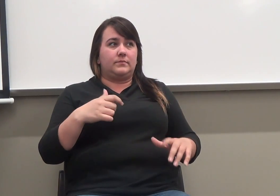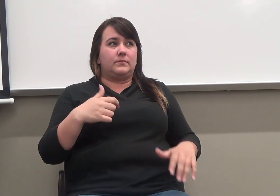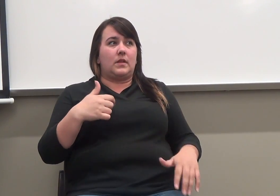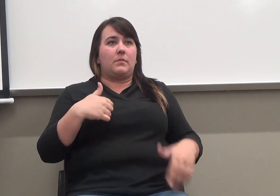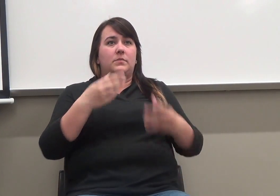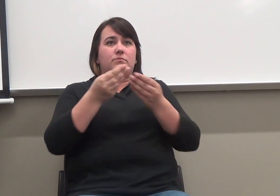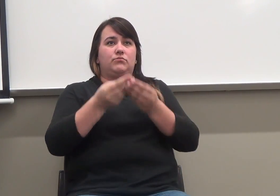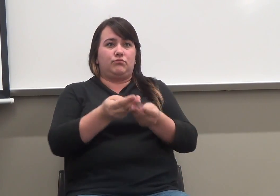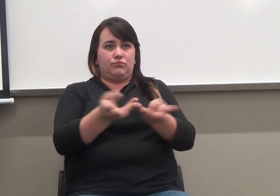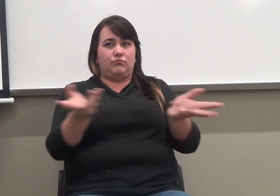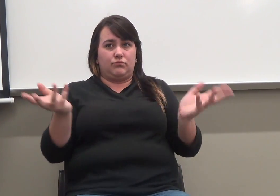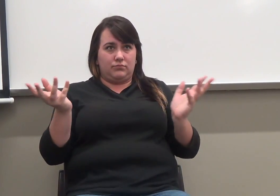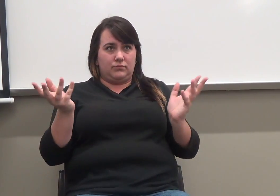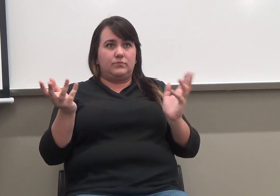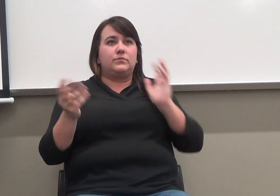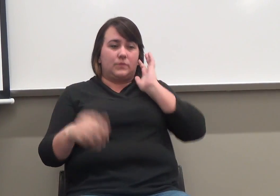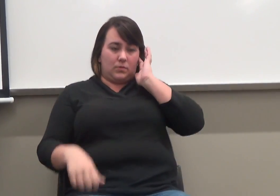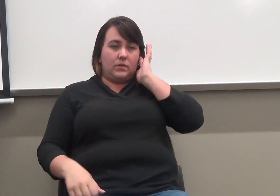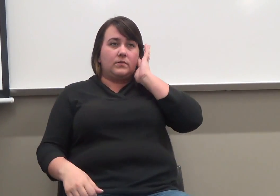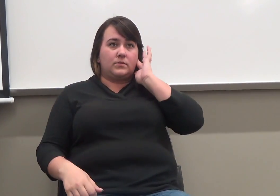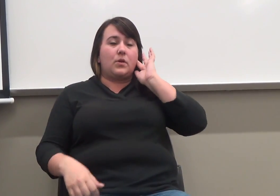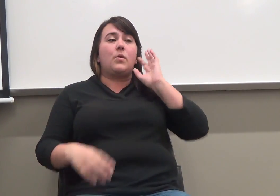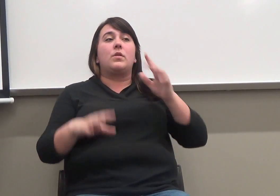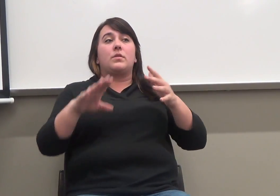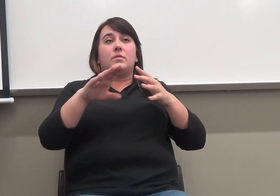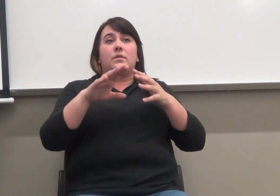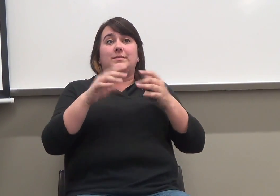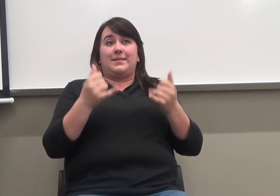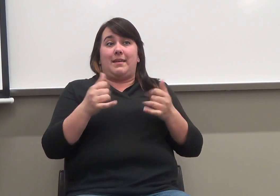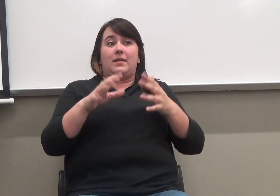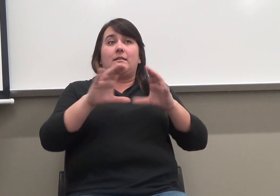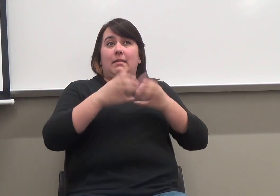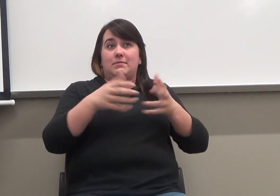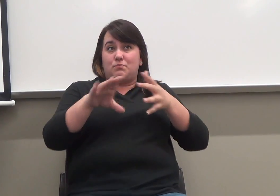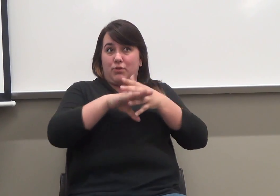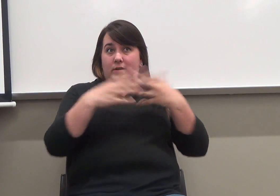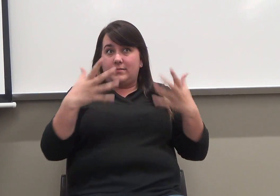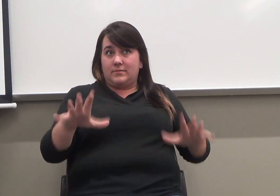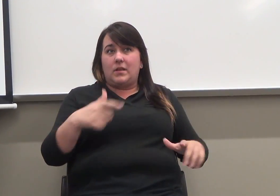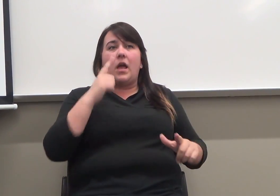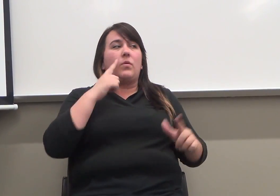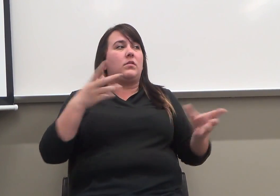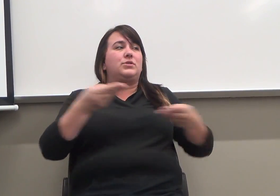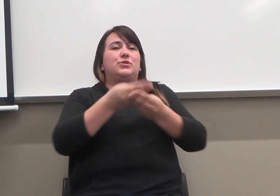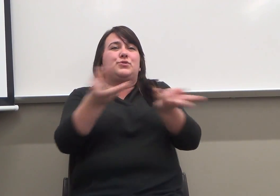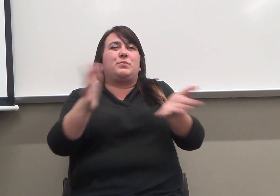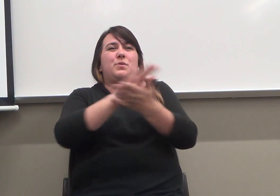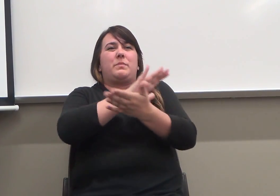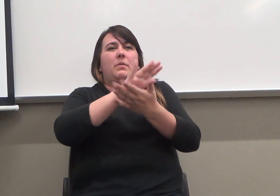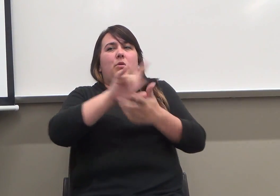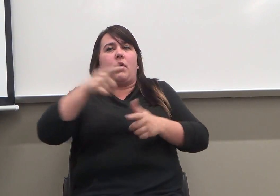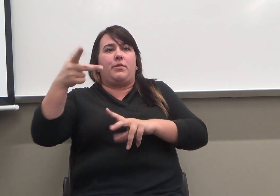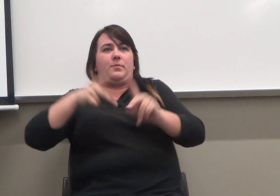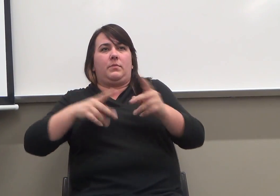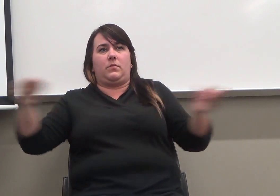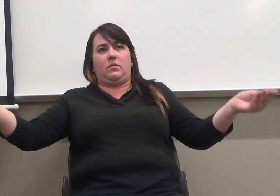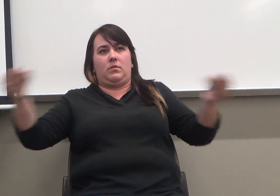distribute these to another person. Okay, we'll do it several different ways. By the time we get to the research